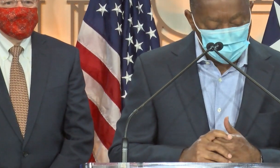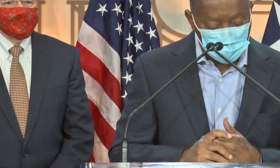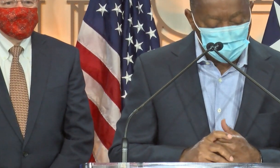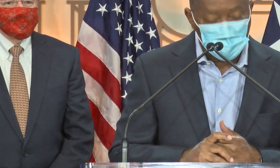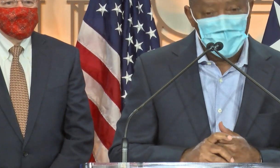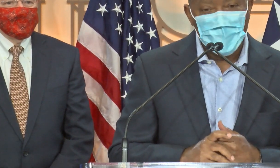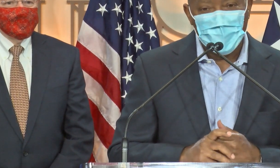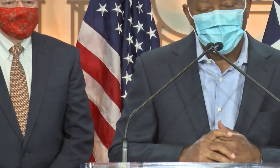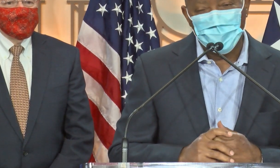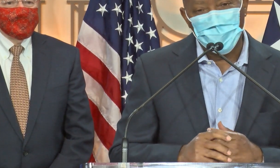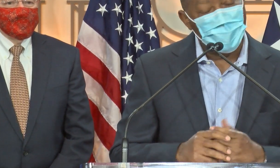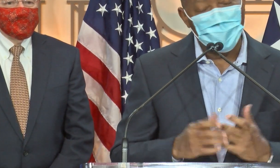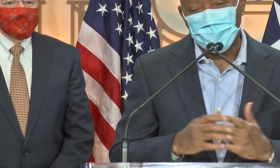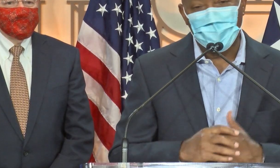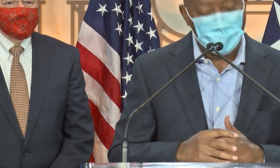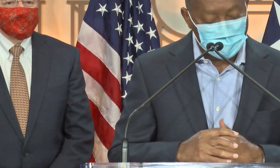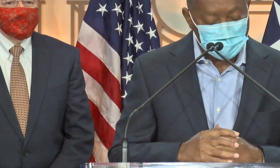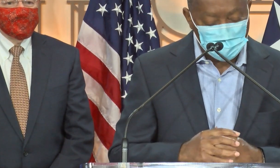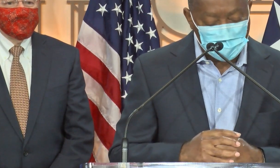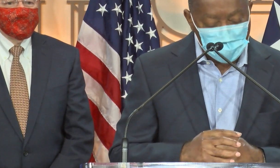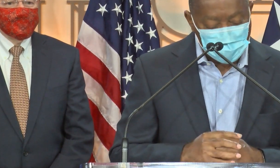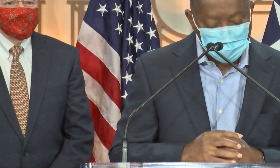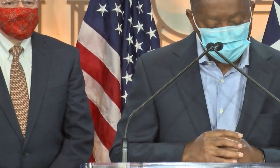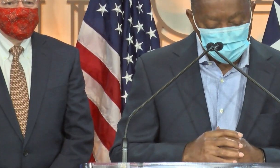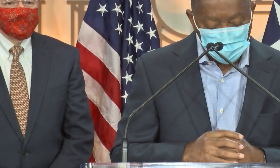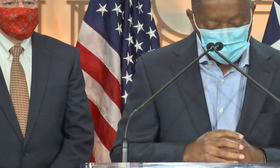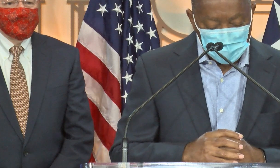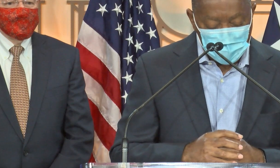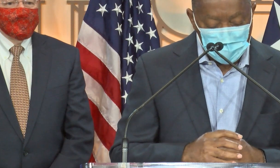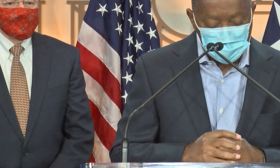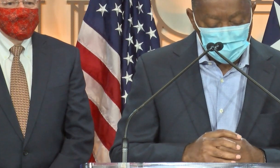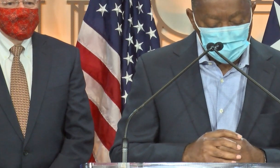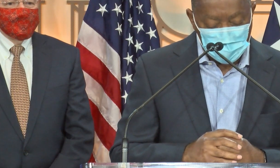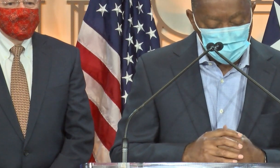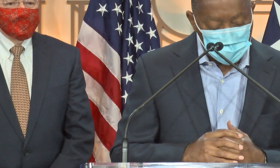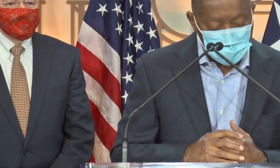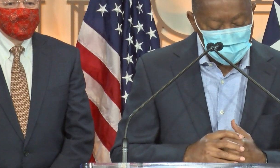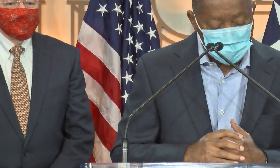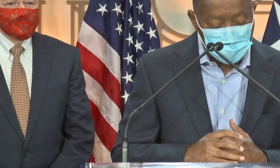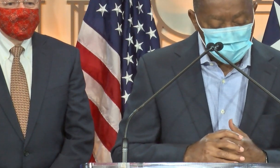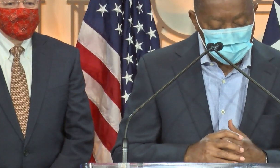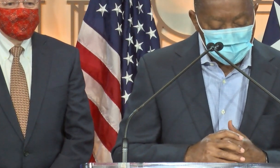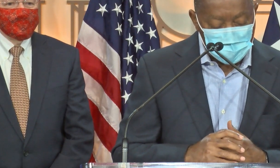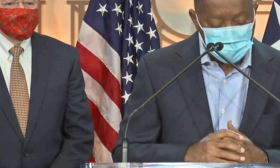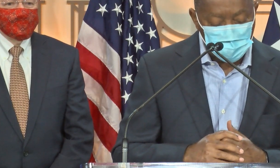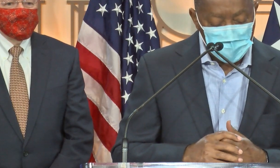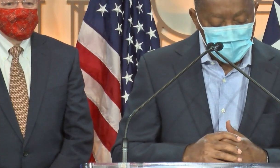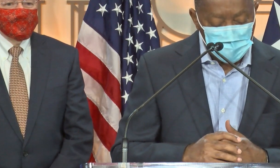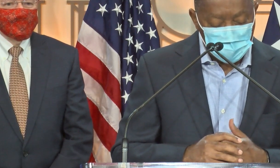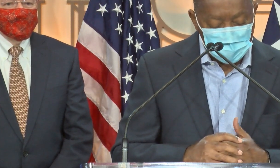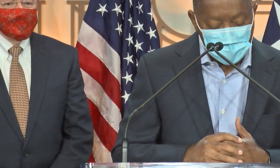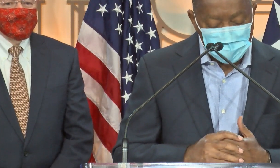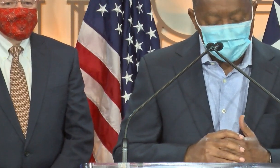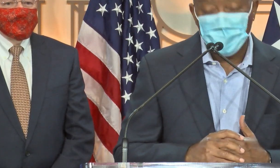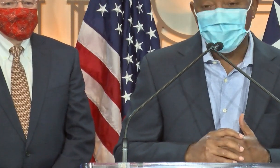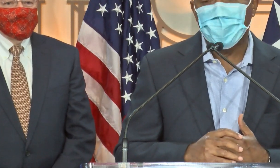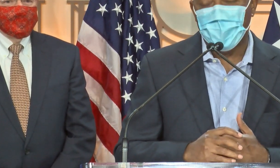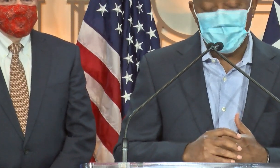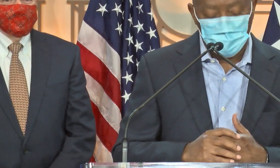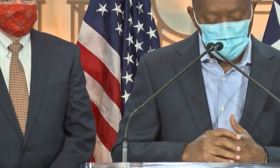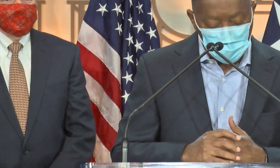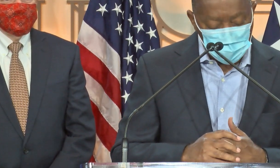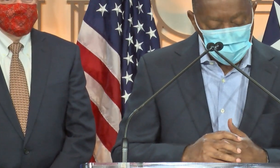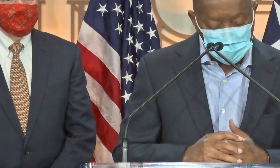city of Houston. Let me thank Elizabeth Killinger and your team at Reliant for lighting